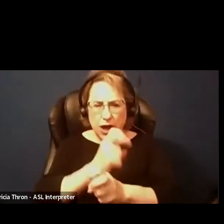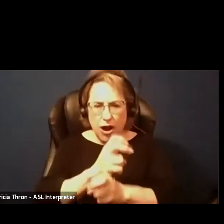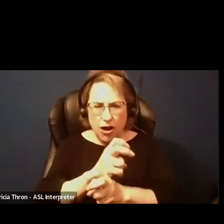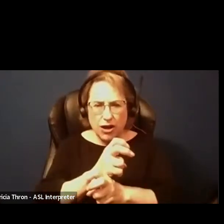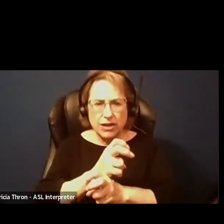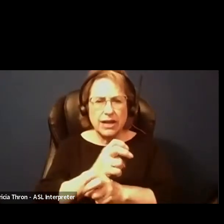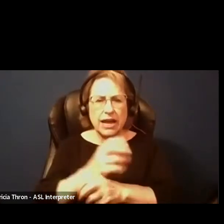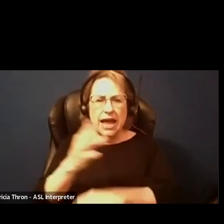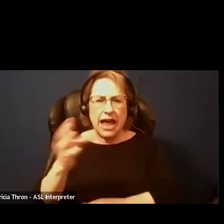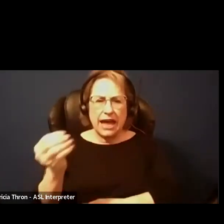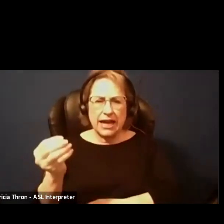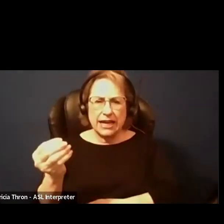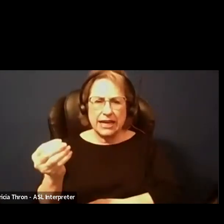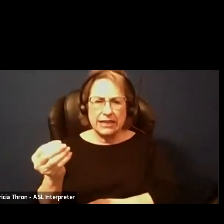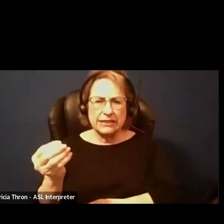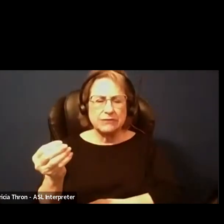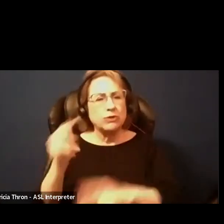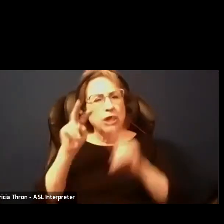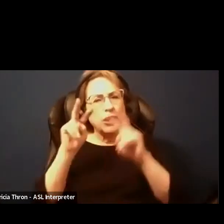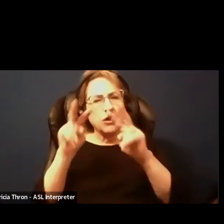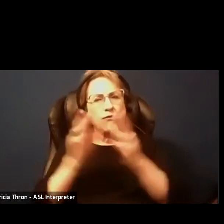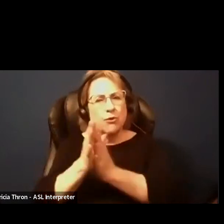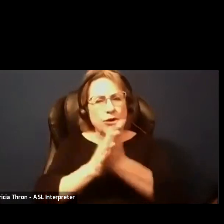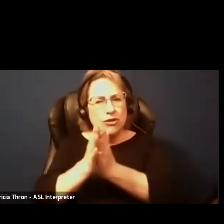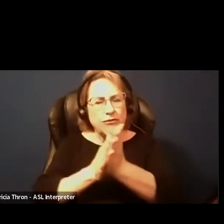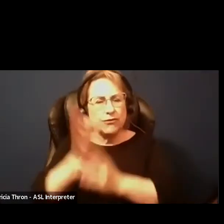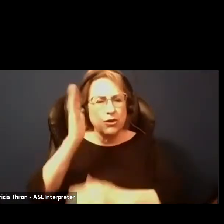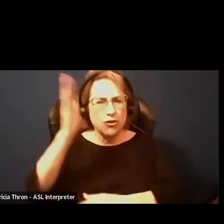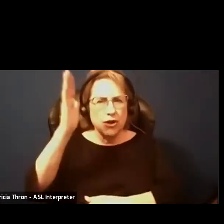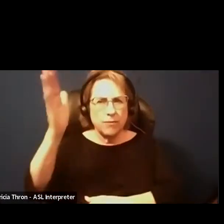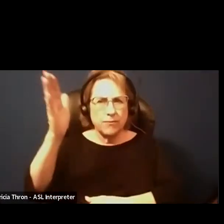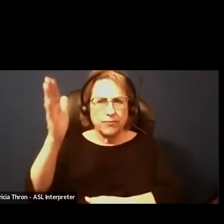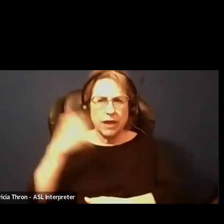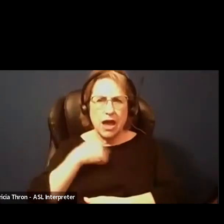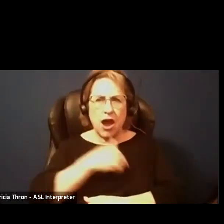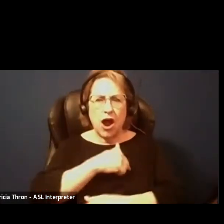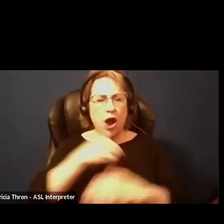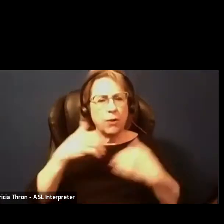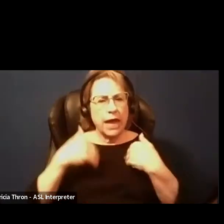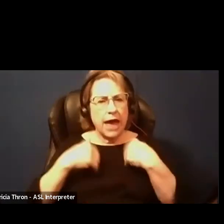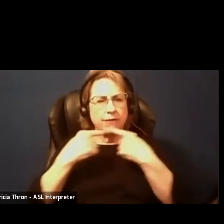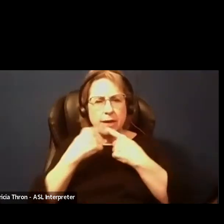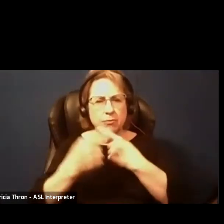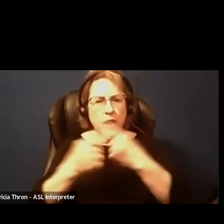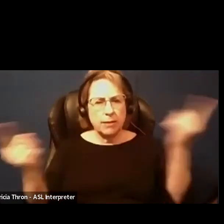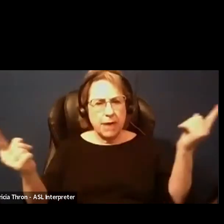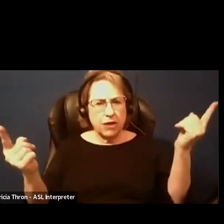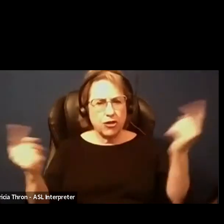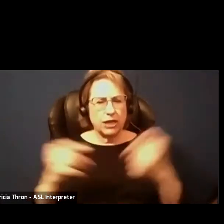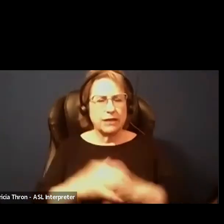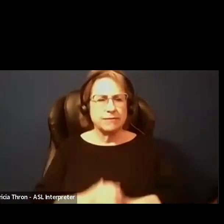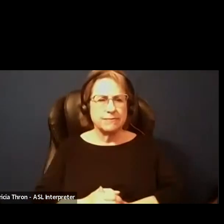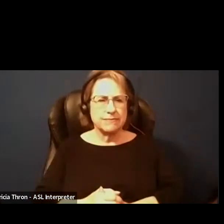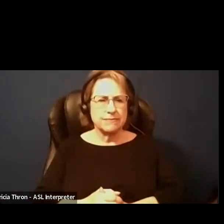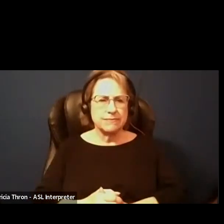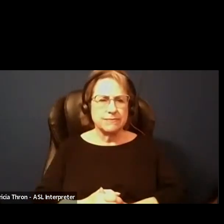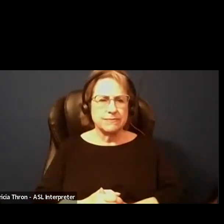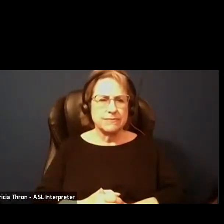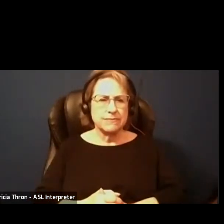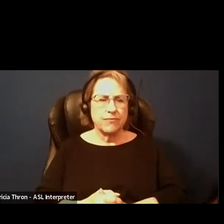Yeah, thank you. All right. Are we having a proclamation? All right. Yeah.